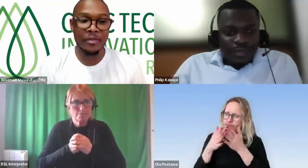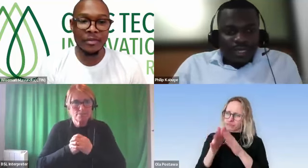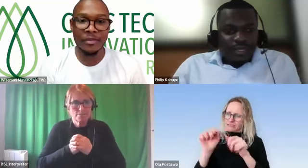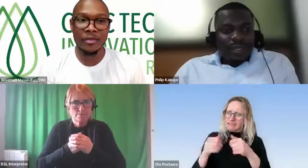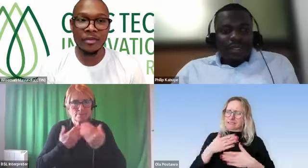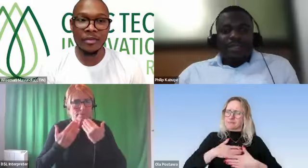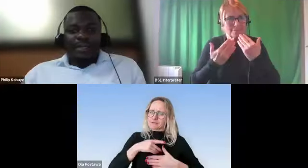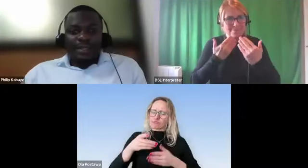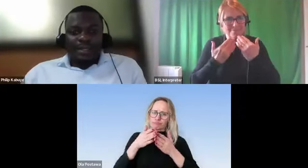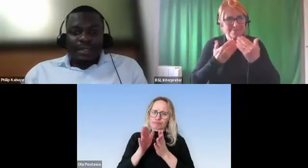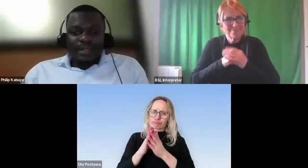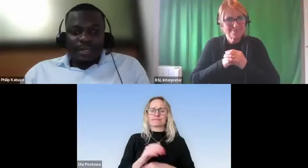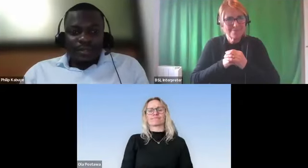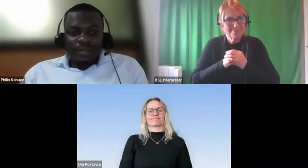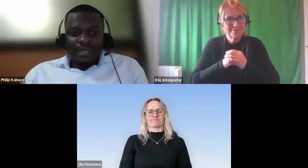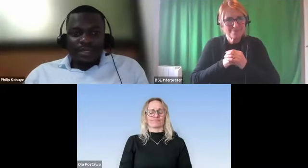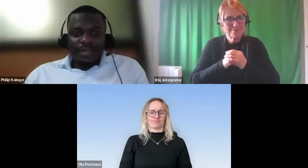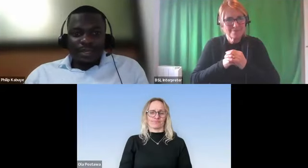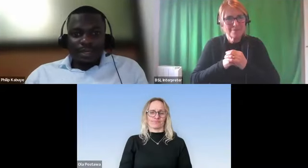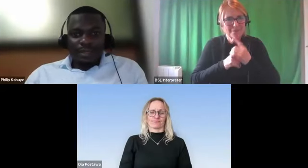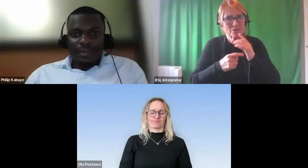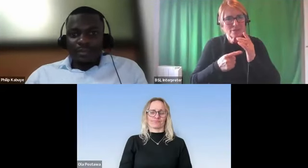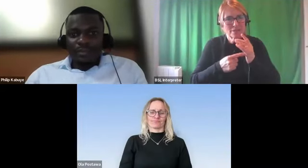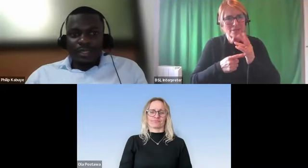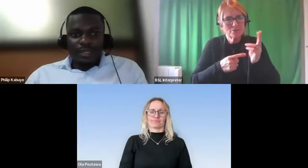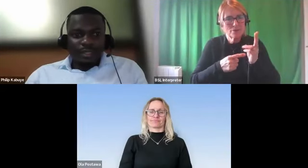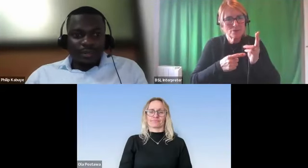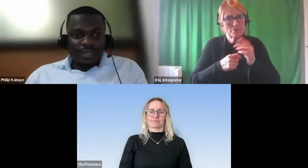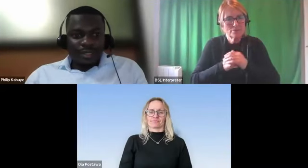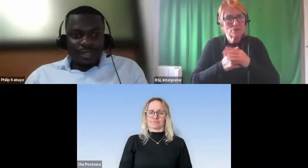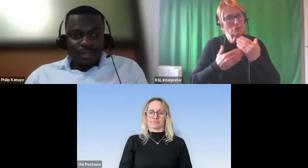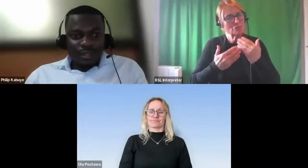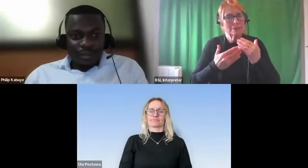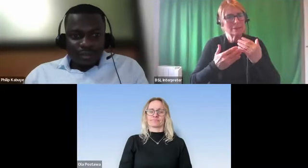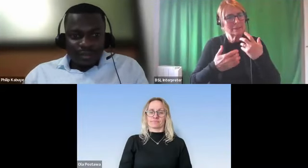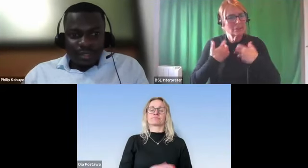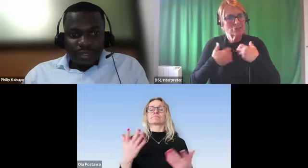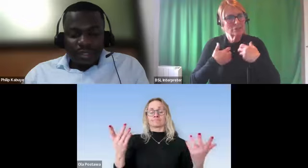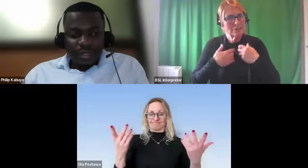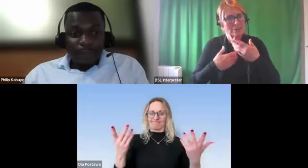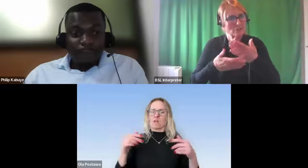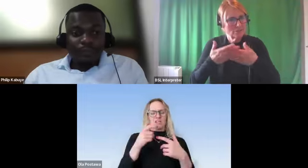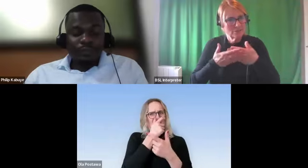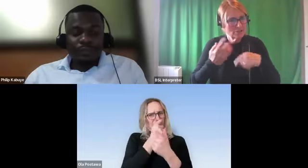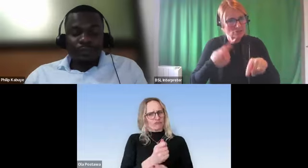Thank you, Wiseman, and thank you, Taysir. Really interesting